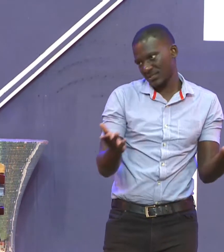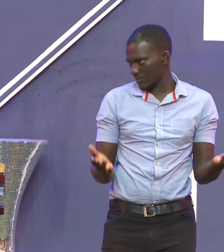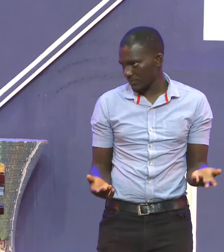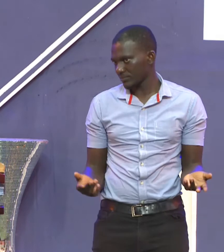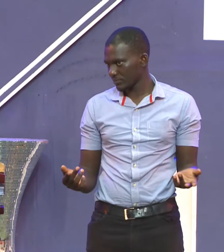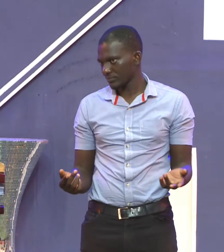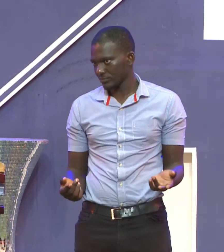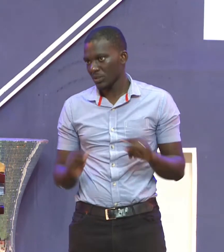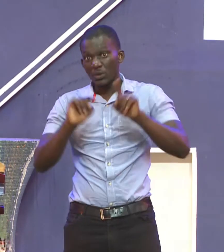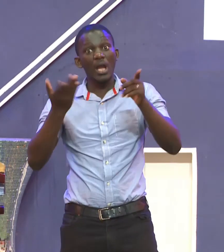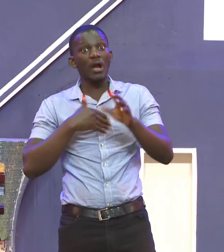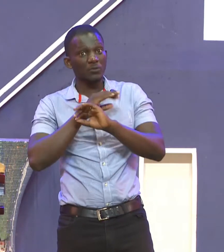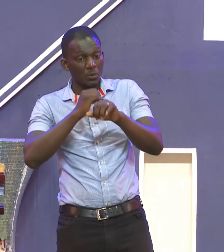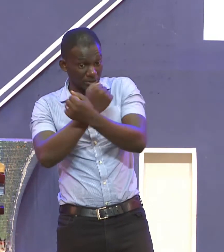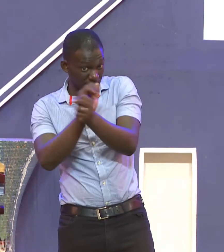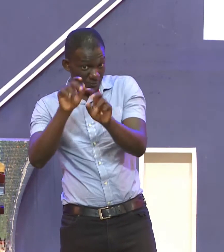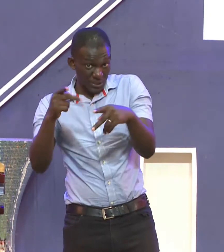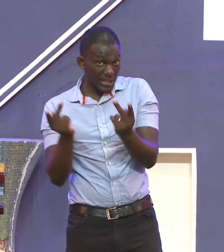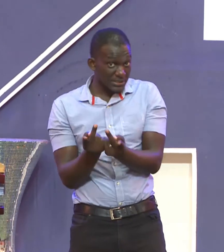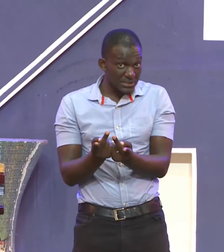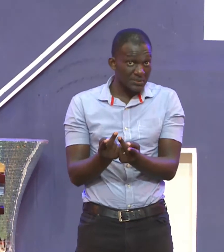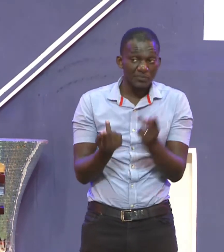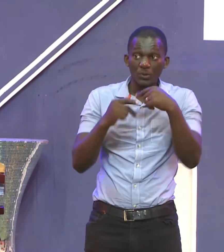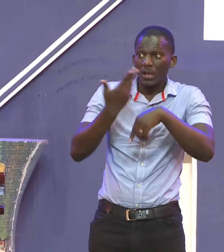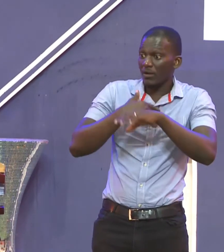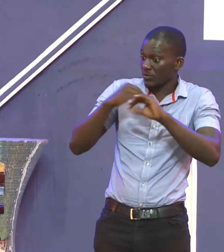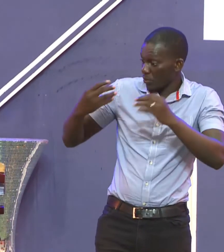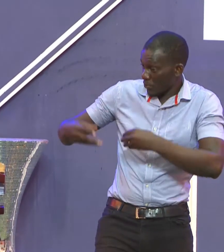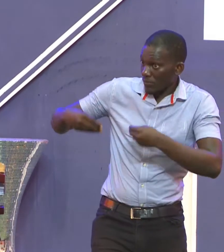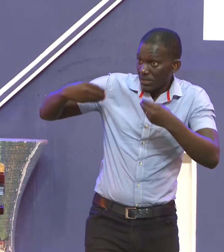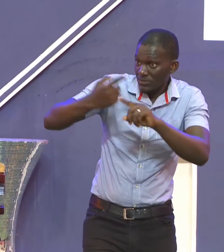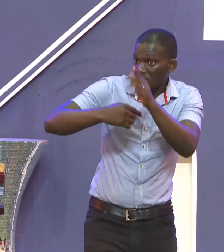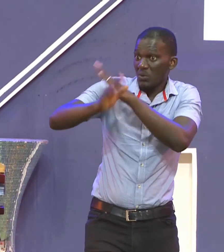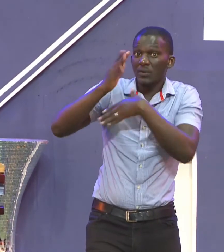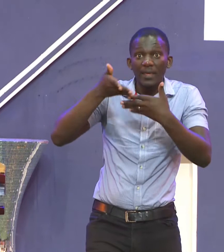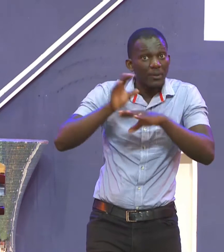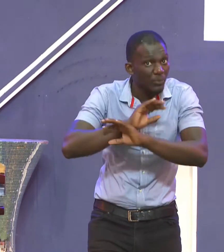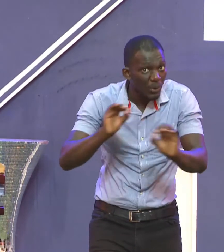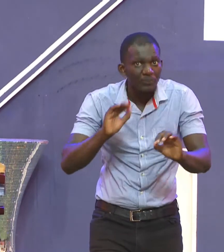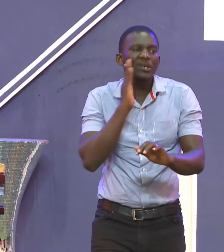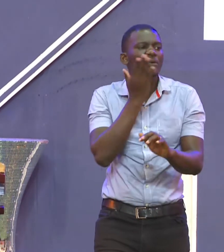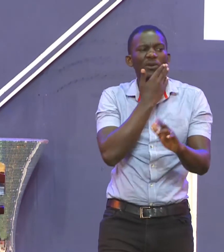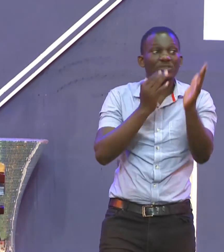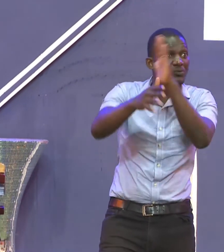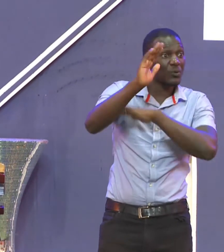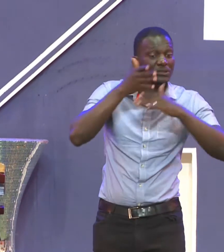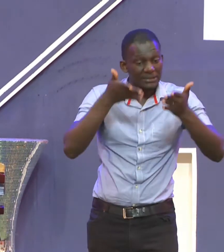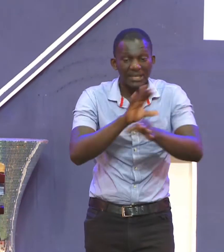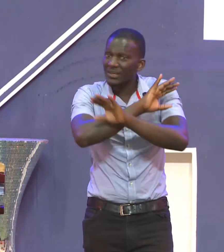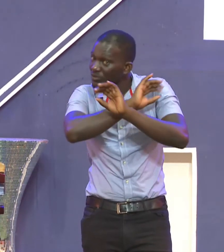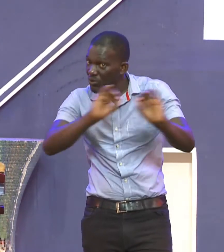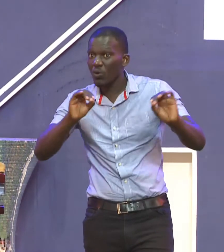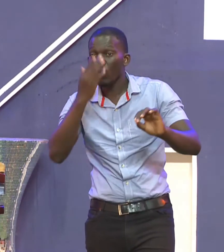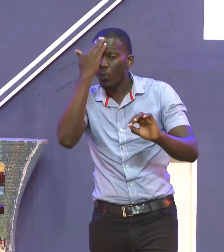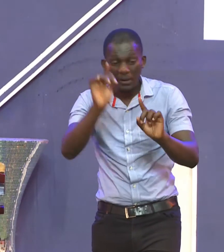Tuba tetulina buddukiro, because we have no refuge. Tuba tetulina bugabirizi, we have no provision. Ekisakya Katonda tekibeera ku bulamu bwaffe. And the grace of